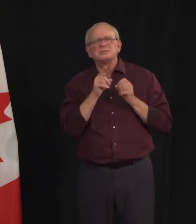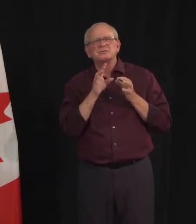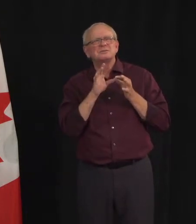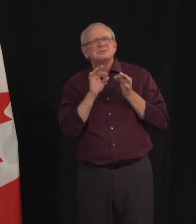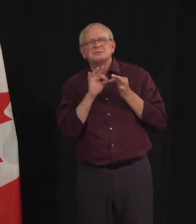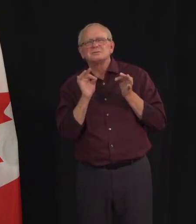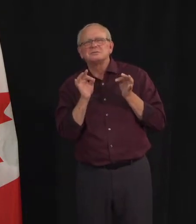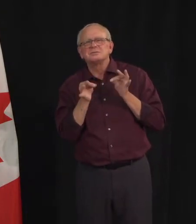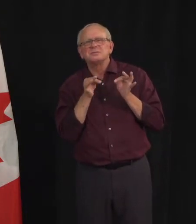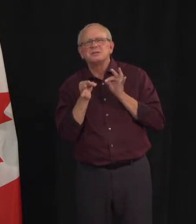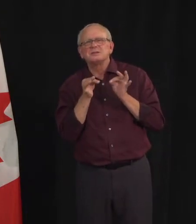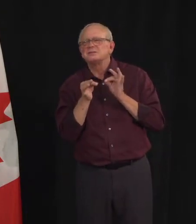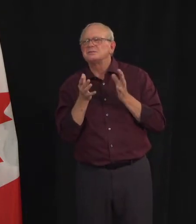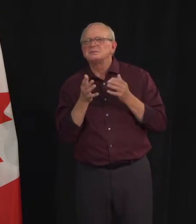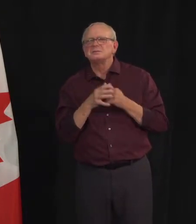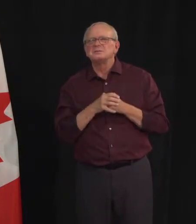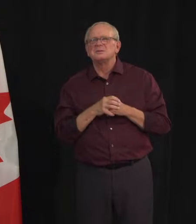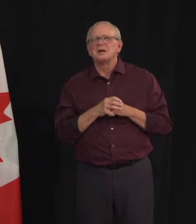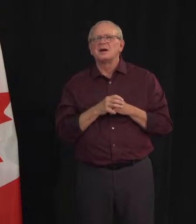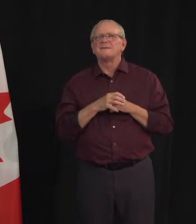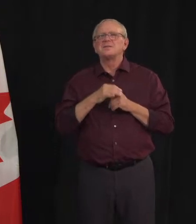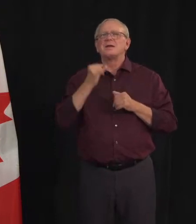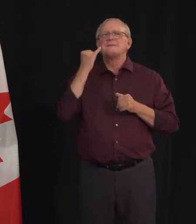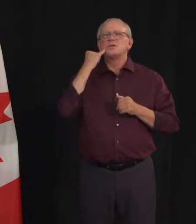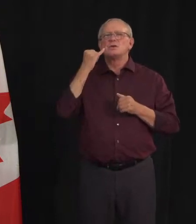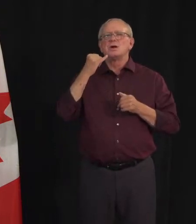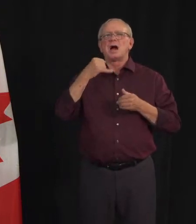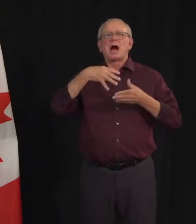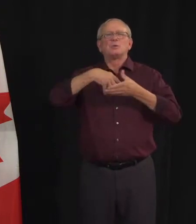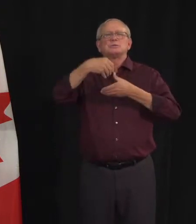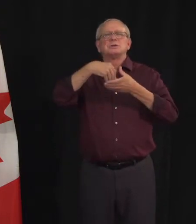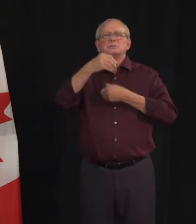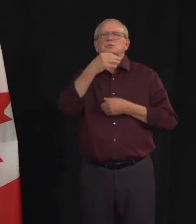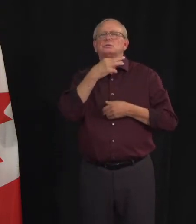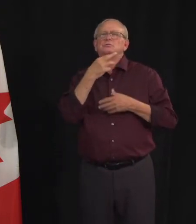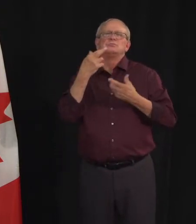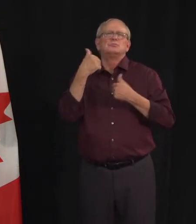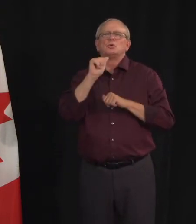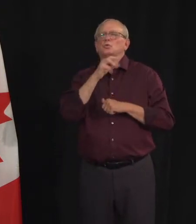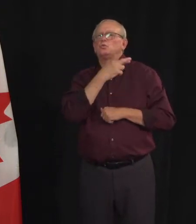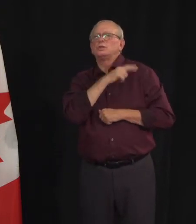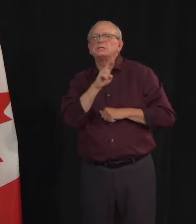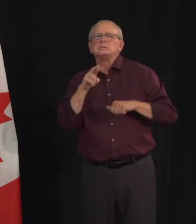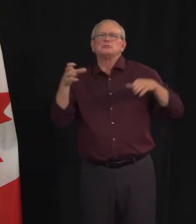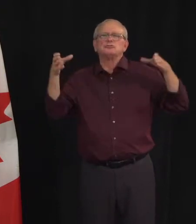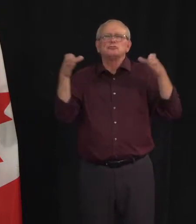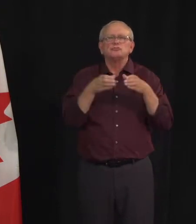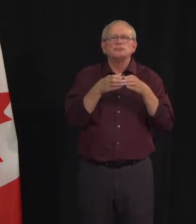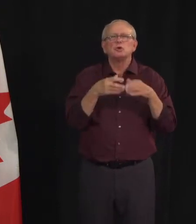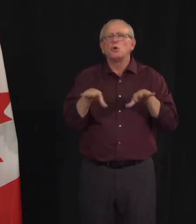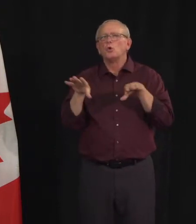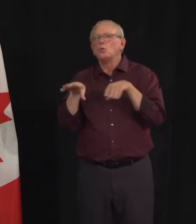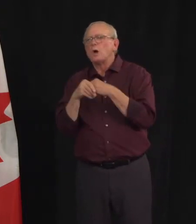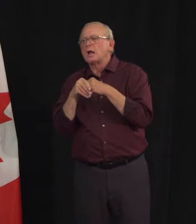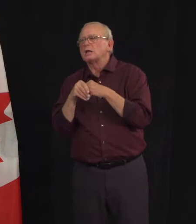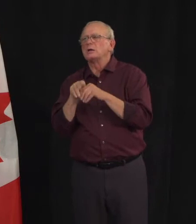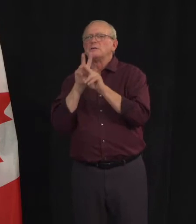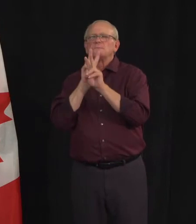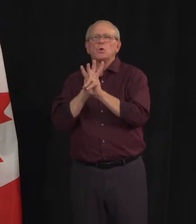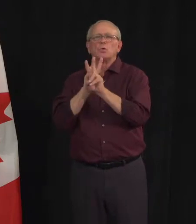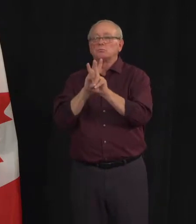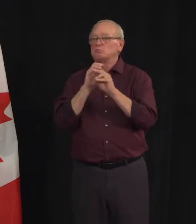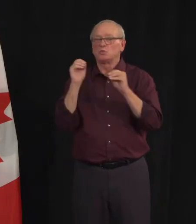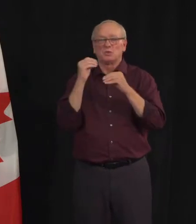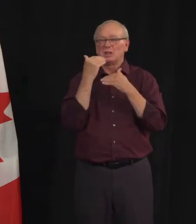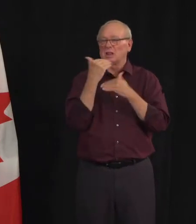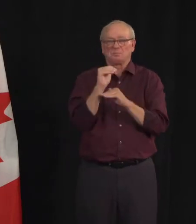of people at outdoor religious gatherings when there are limits for weddings and funerals. After what happened at the gathering in Deadwood,